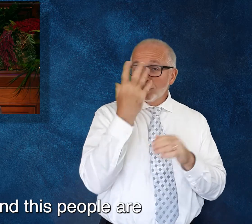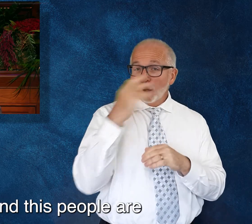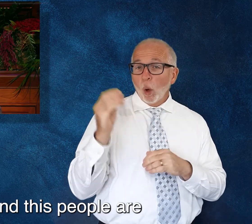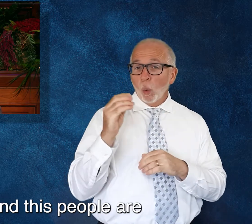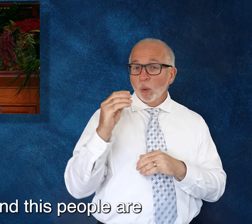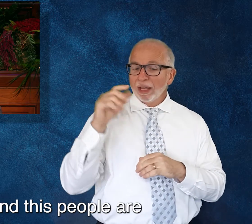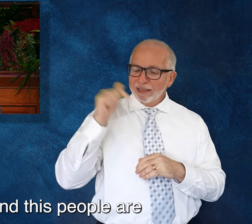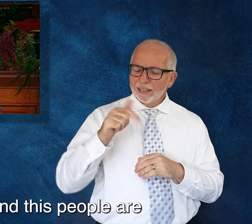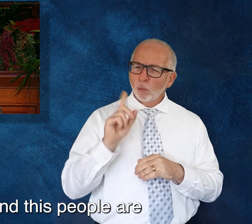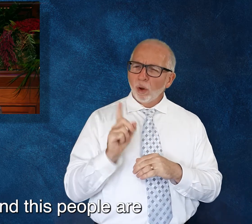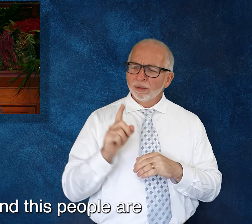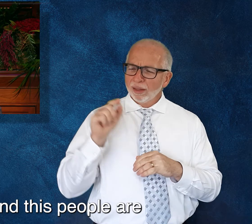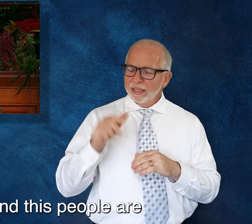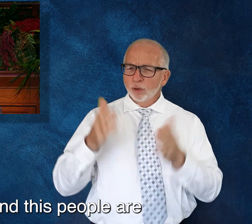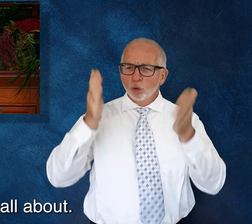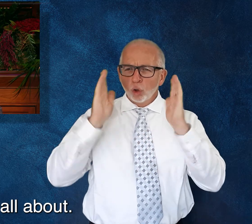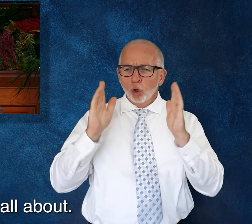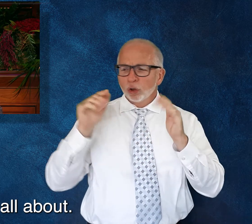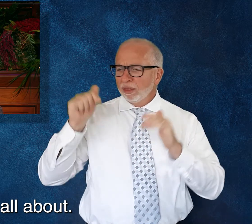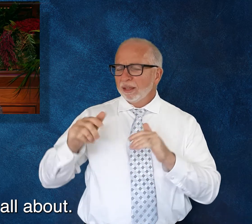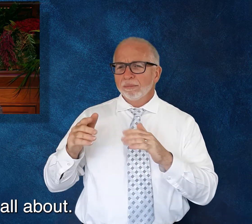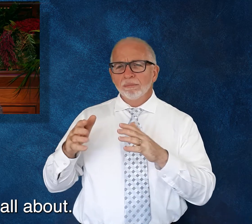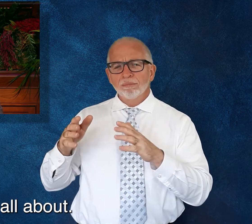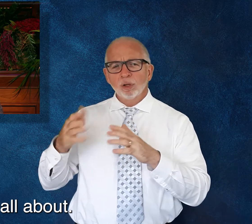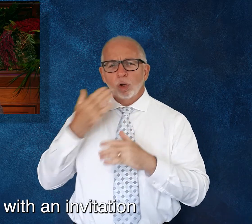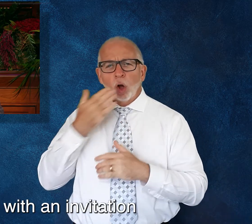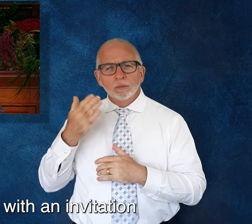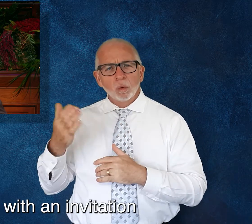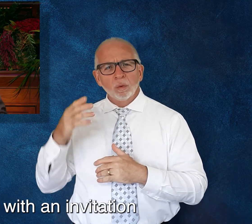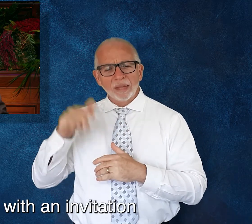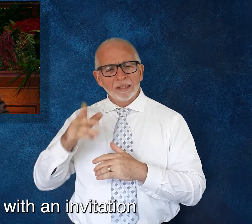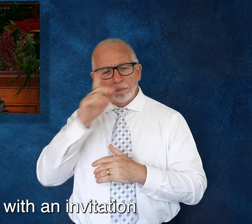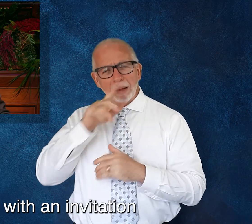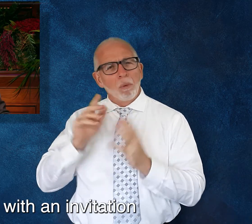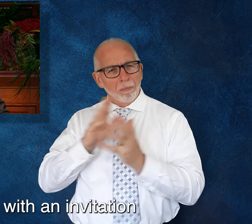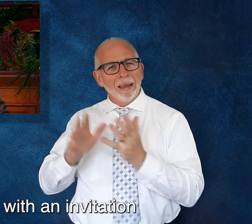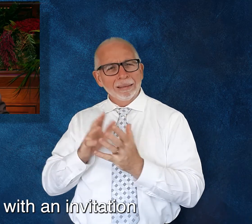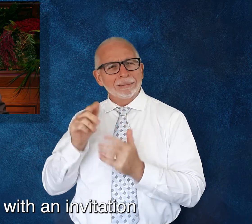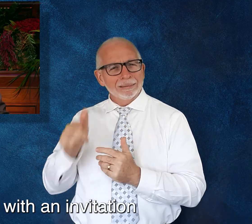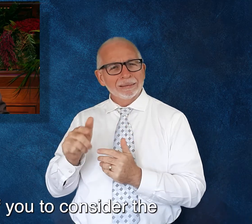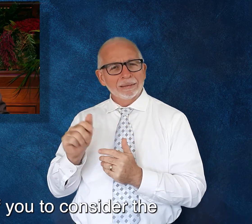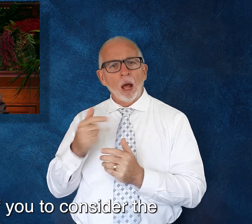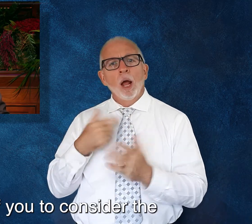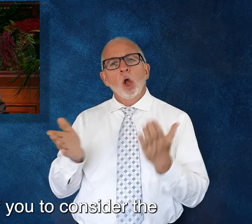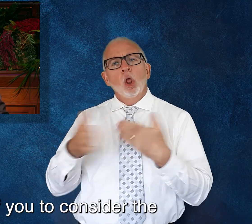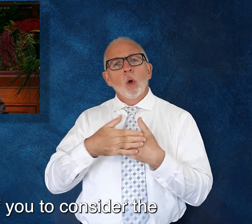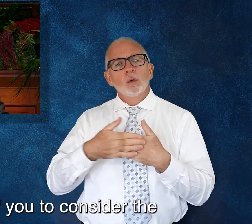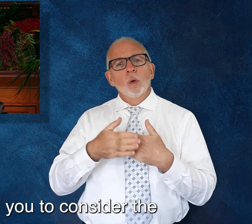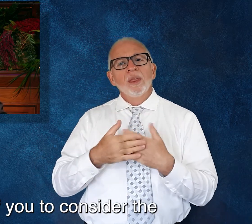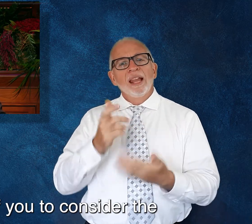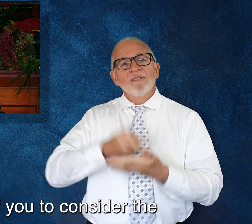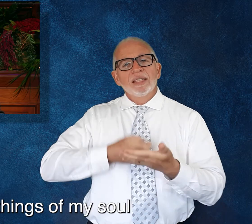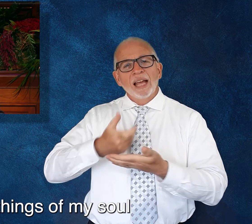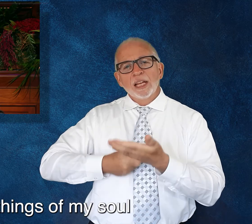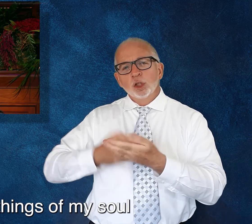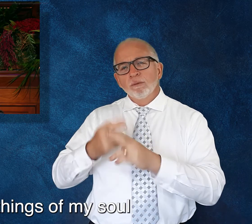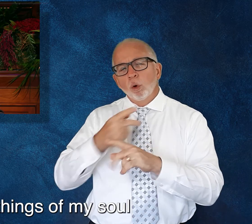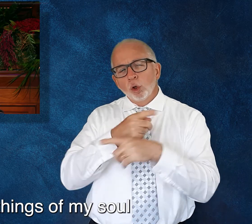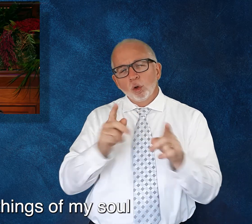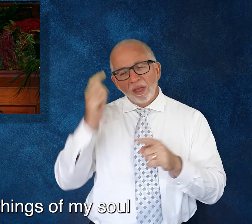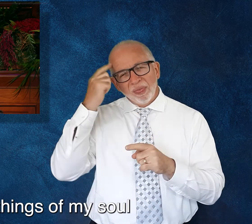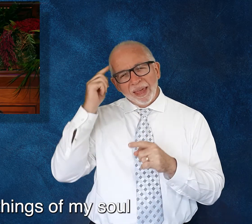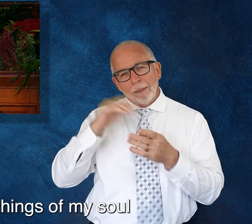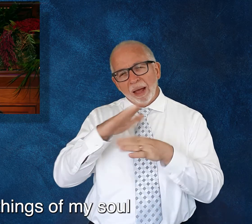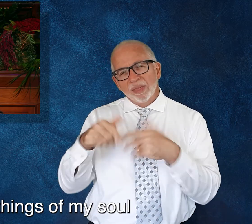this gospel, and this people are all about. I close with an invitation for each of you to consider the seven